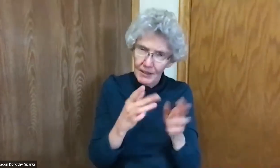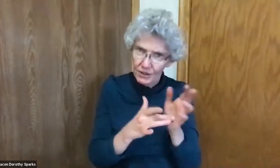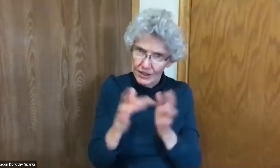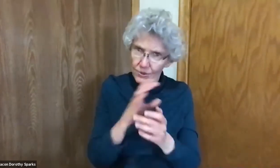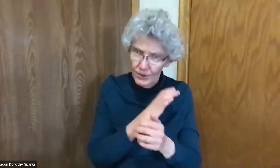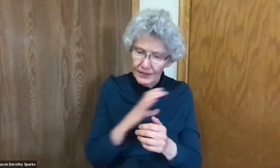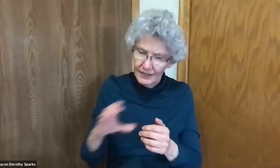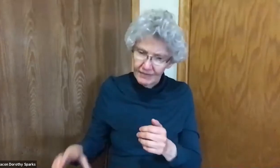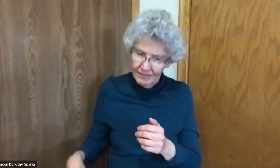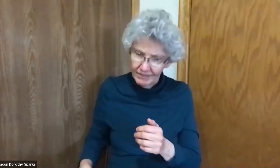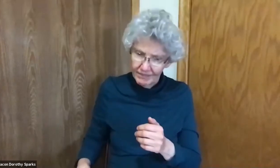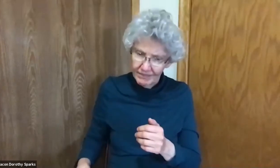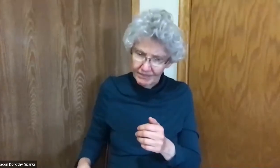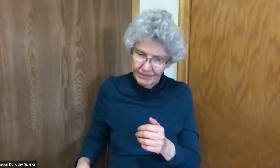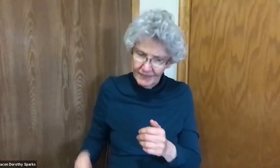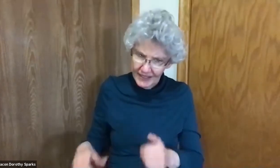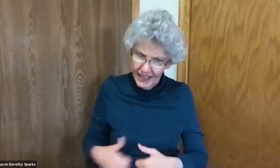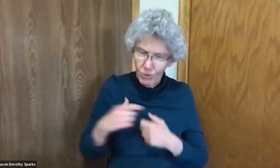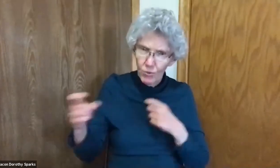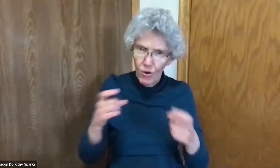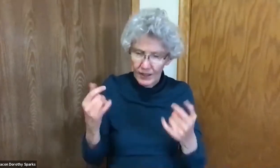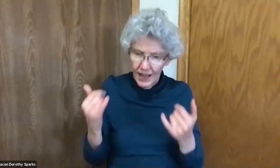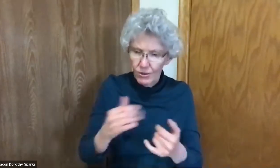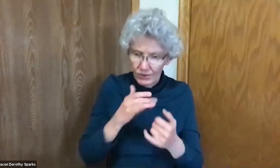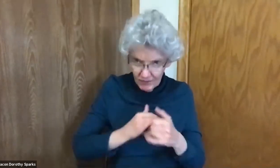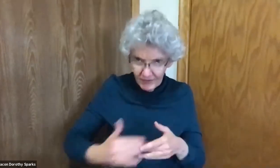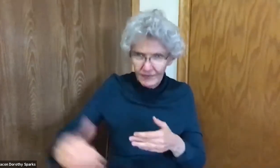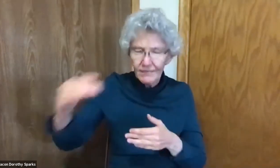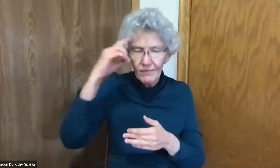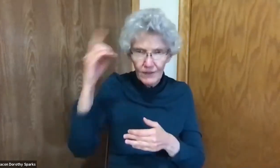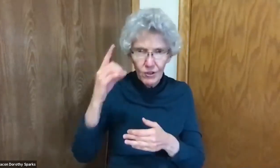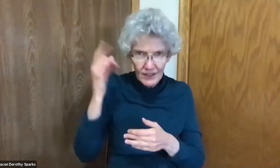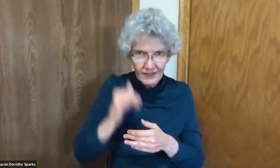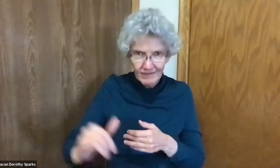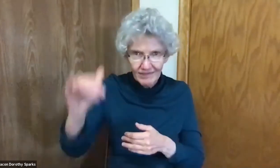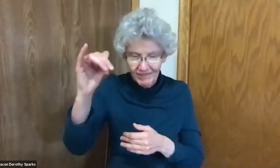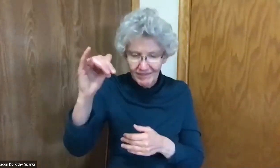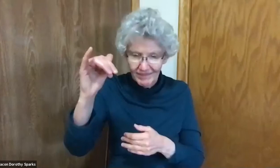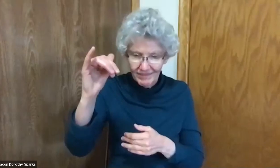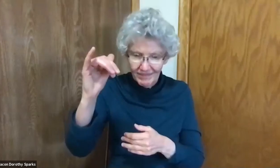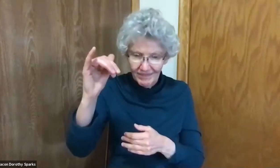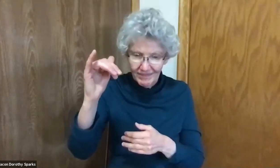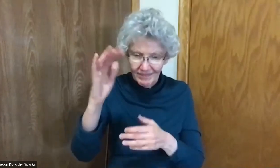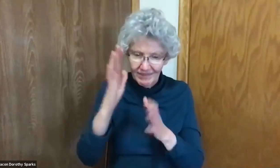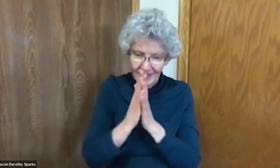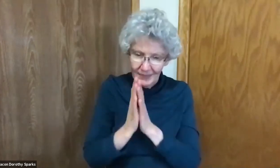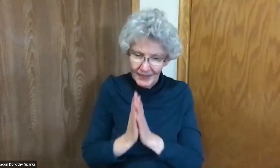We ask this in the name of our Savior, Jesus Christ, who lives and reigns now and